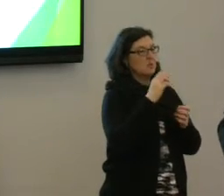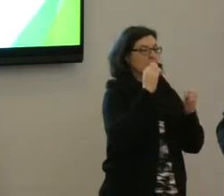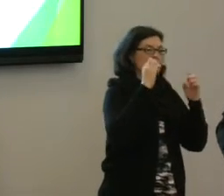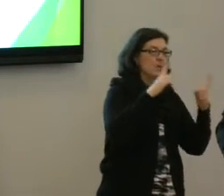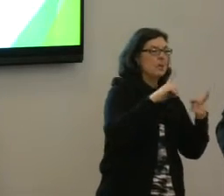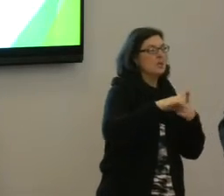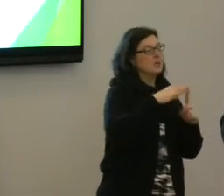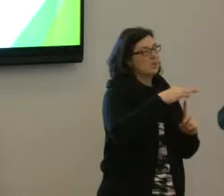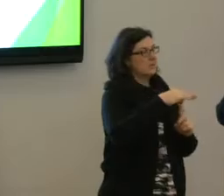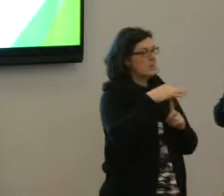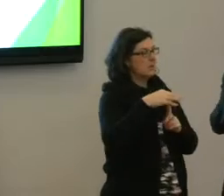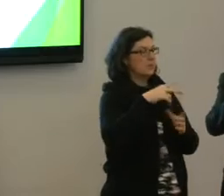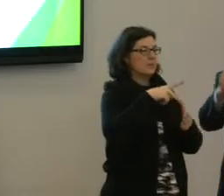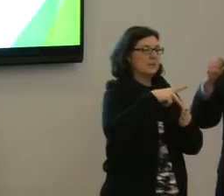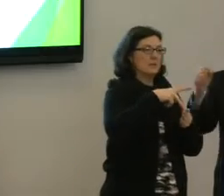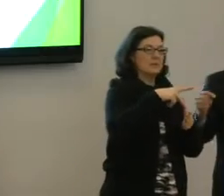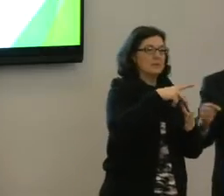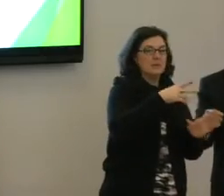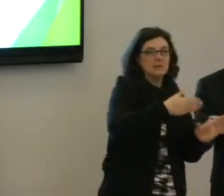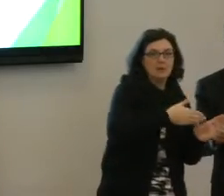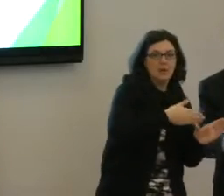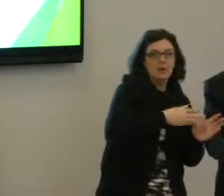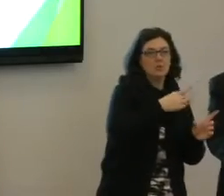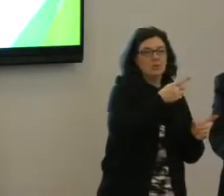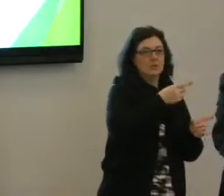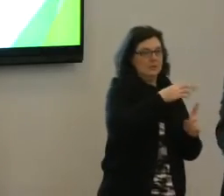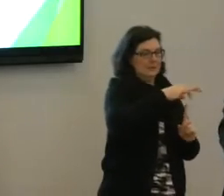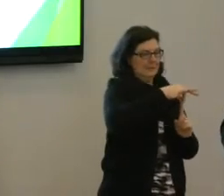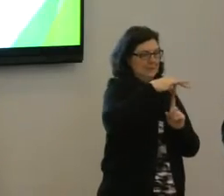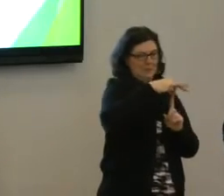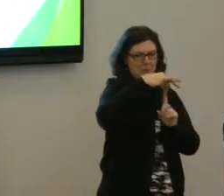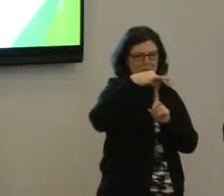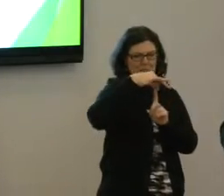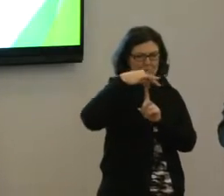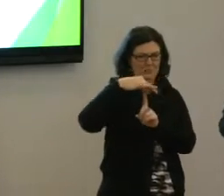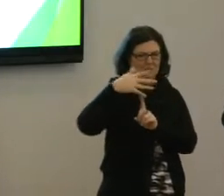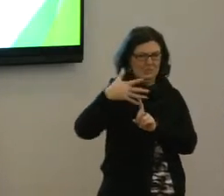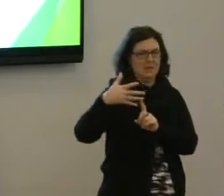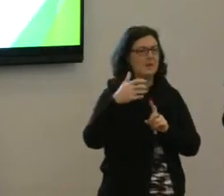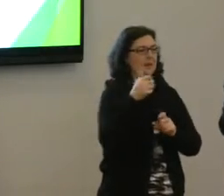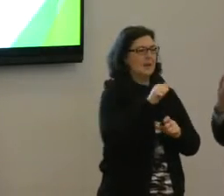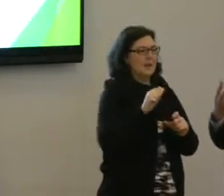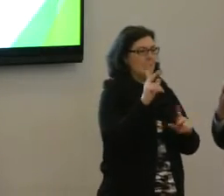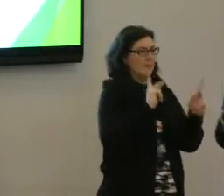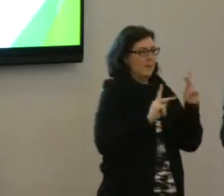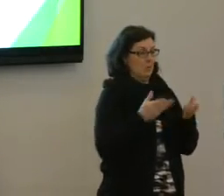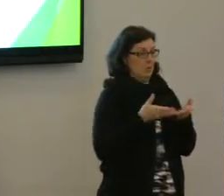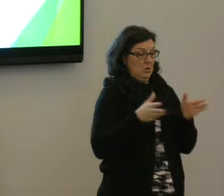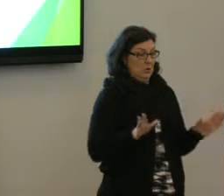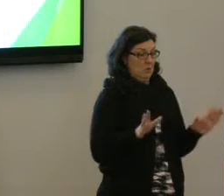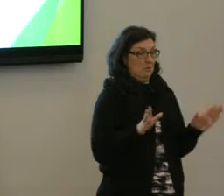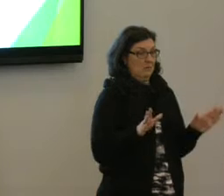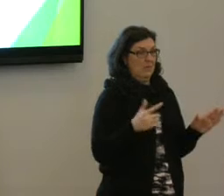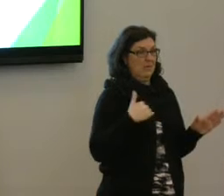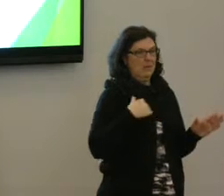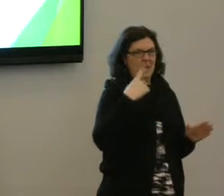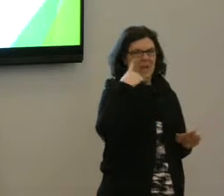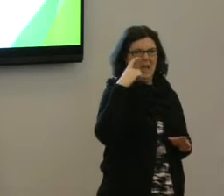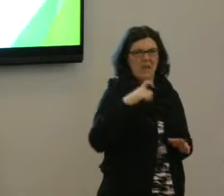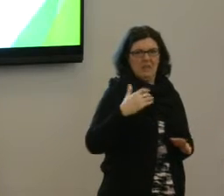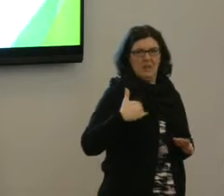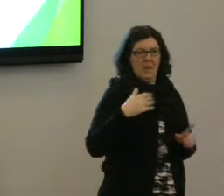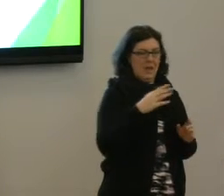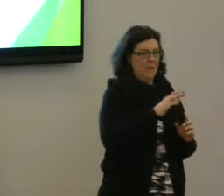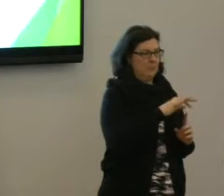therapies, special psychology, special this, special that. Well, it's not long before any people in the general public think, well, I've got to have